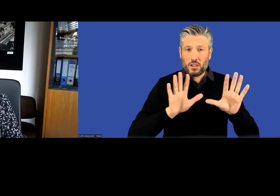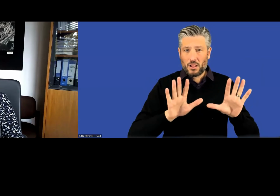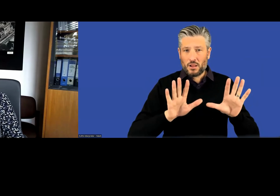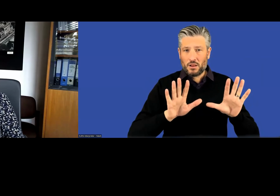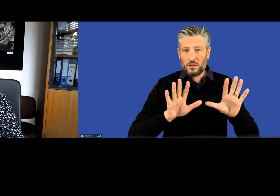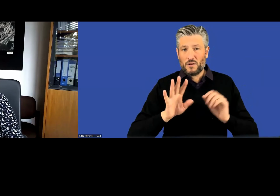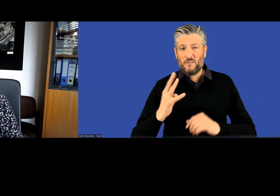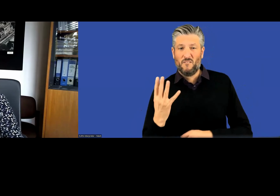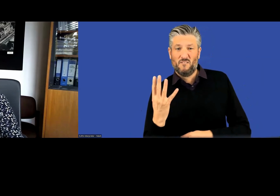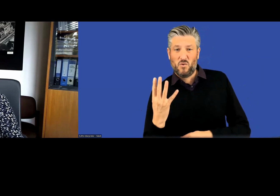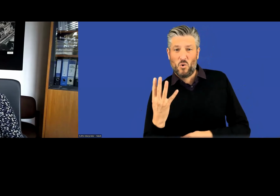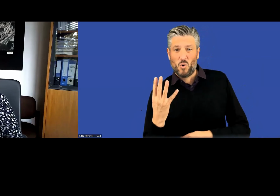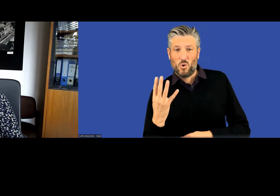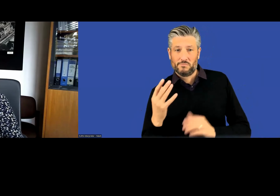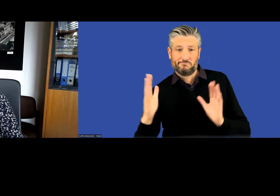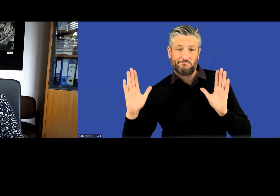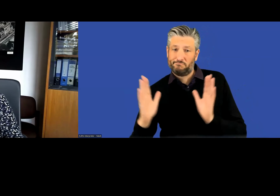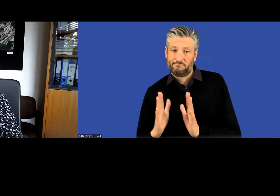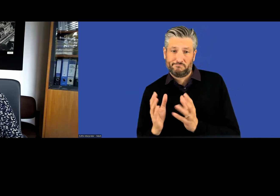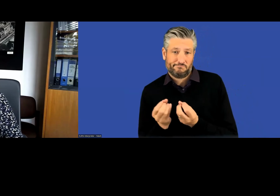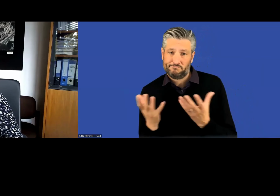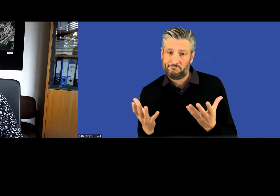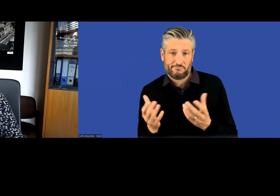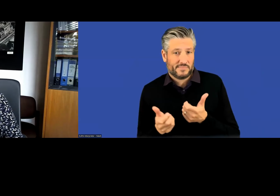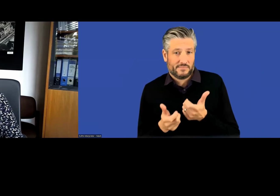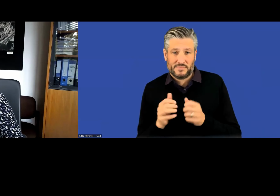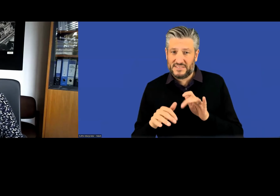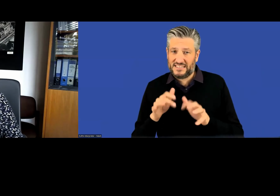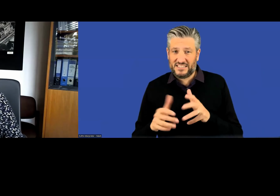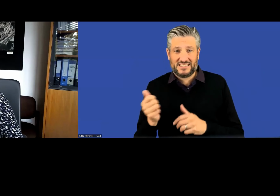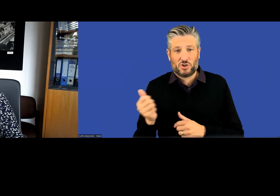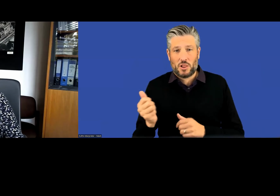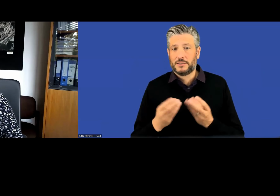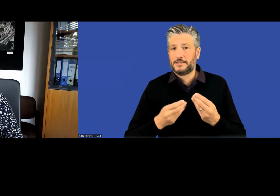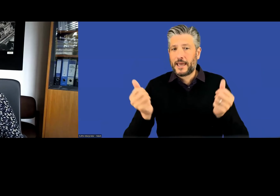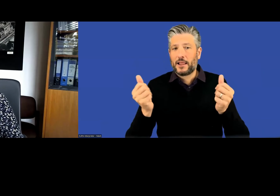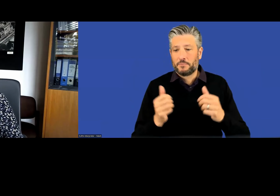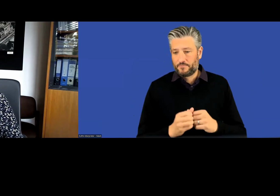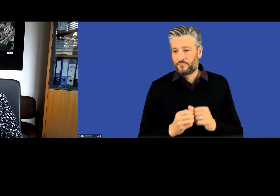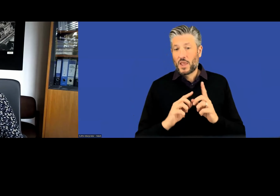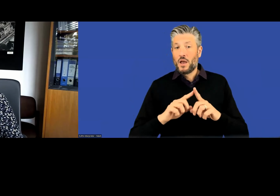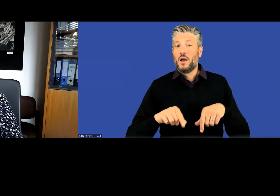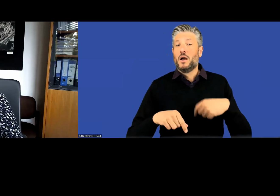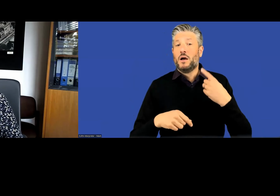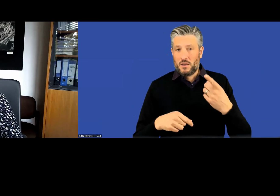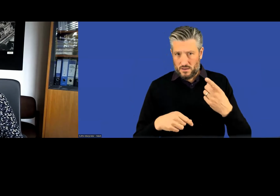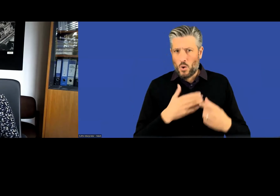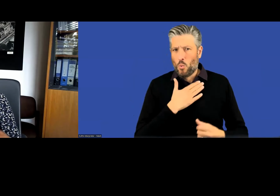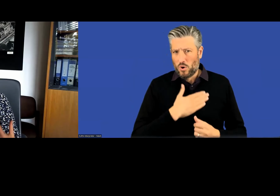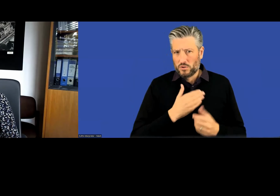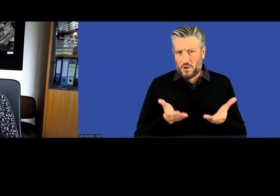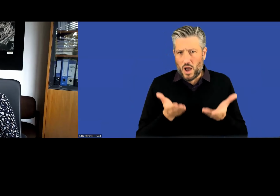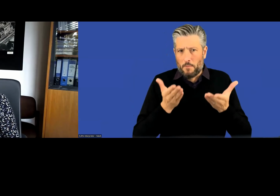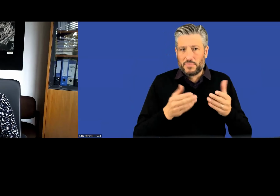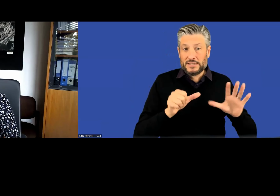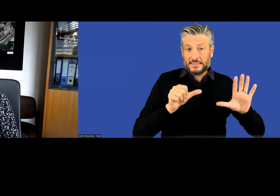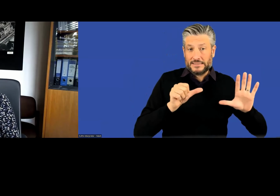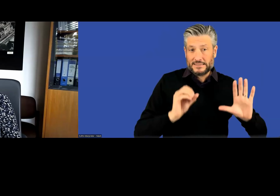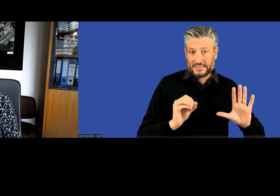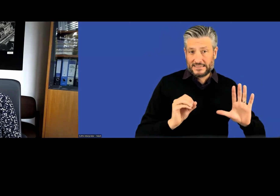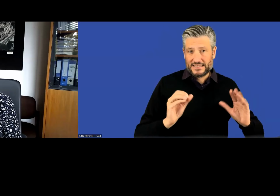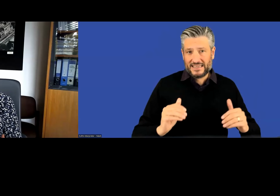80%. And next year being designated as the European Year of Skills is an important step along that way. We really